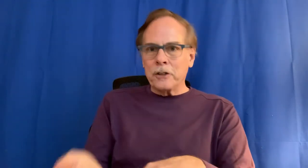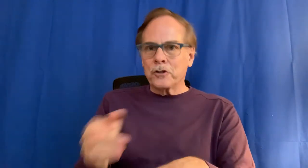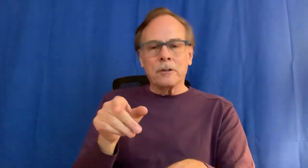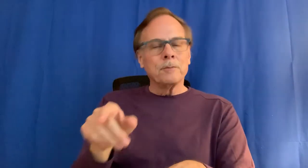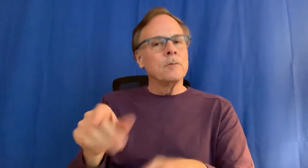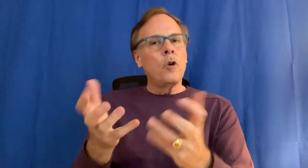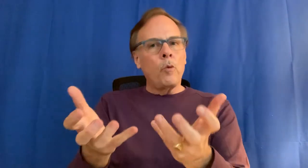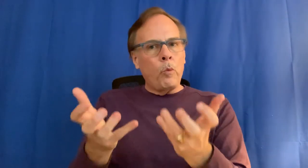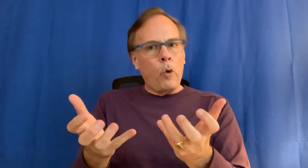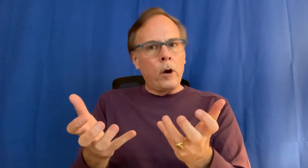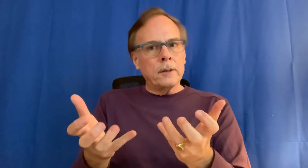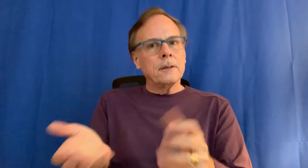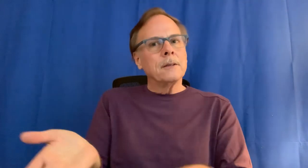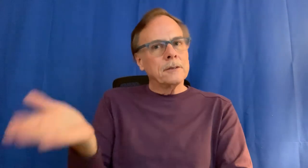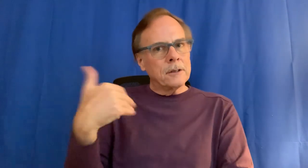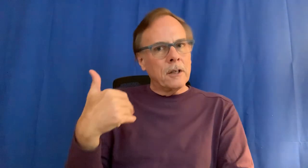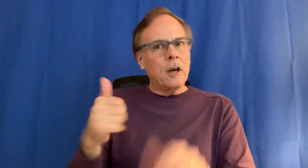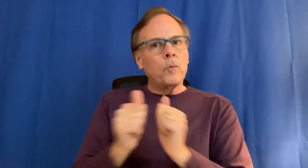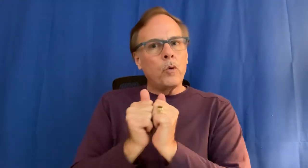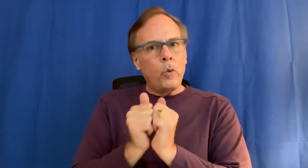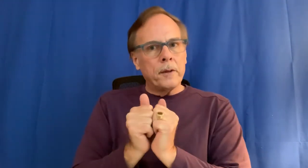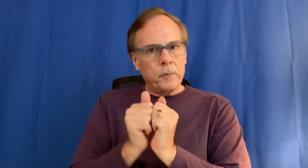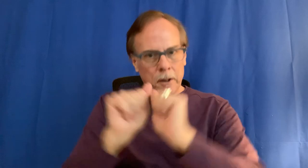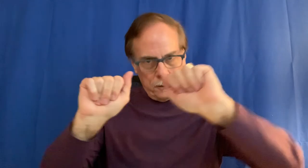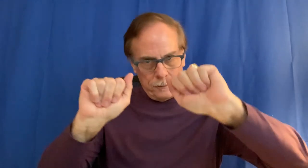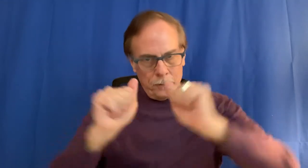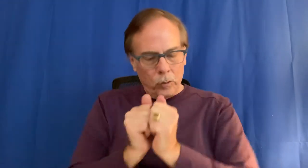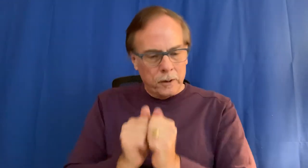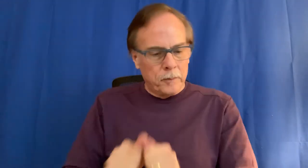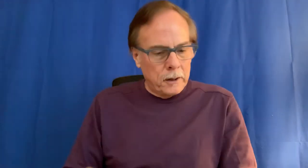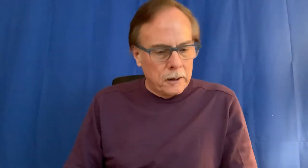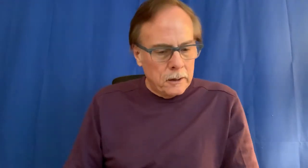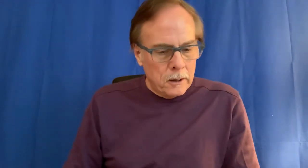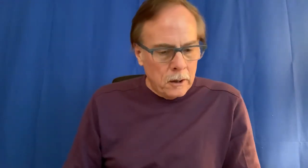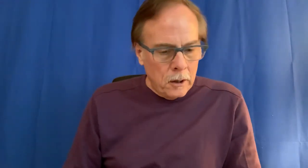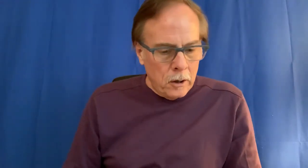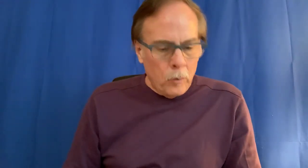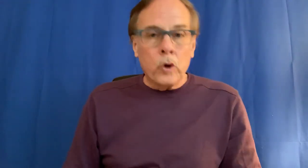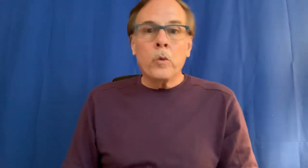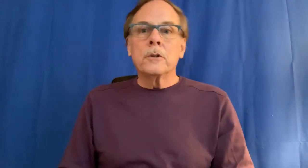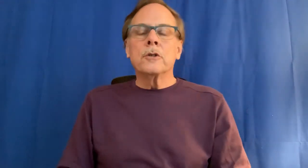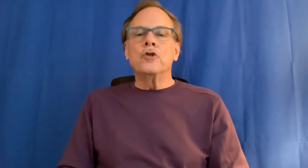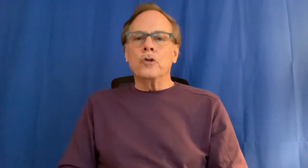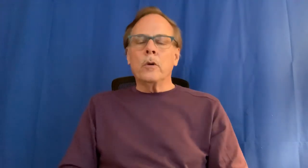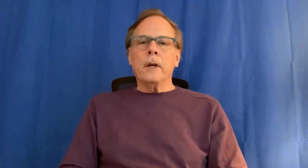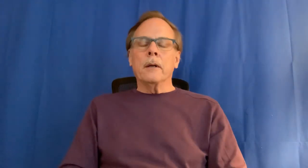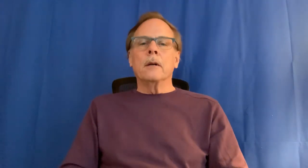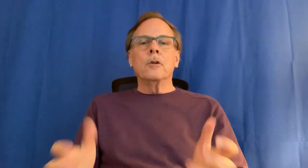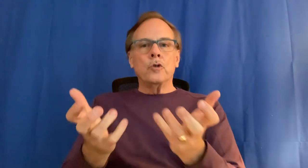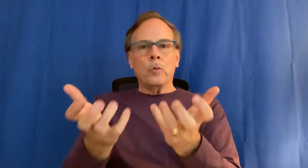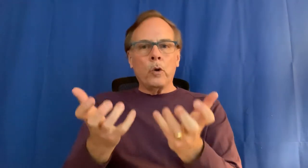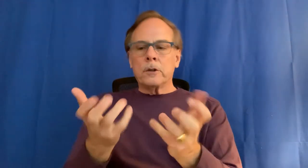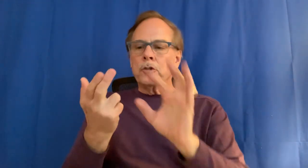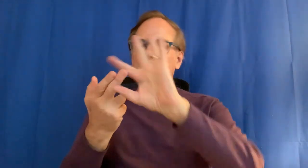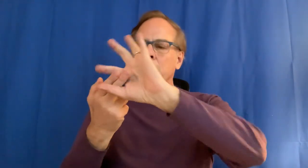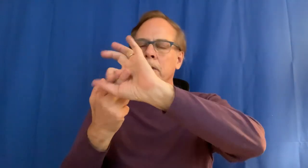gesture. Want to come with me. You want to join. Do you want to join? Is